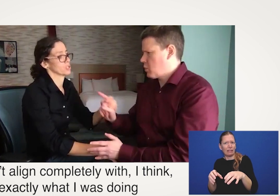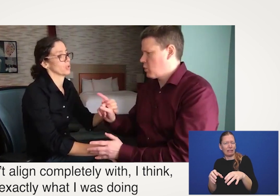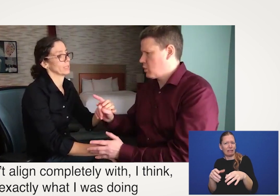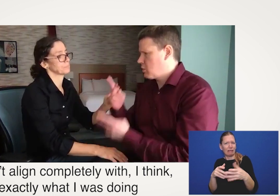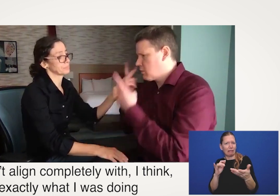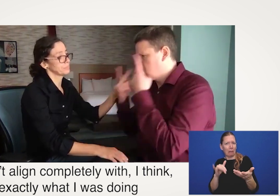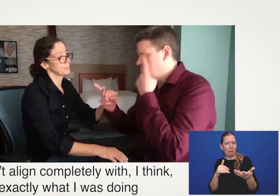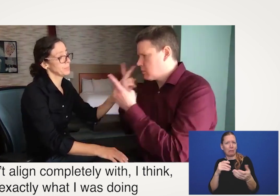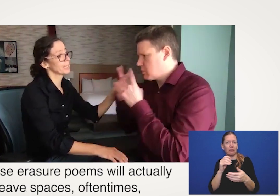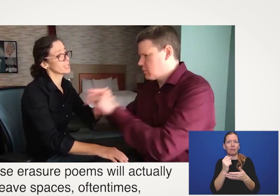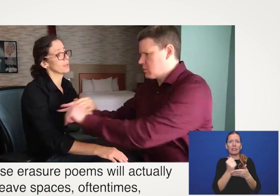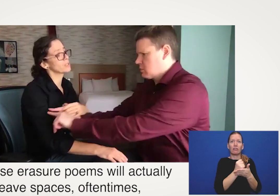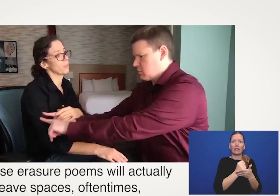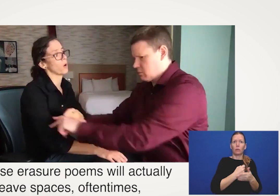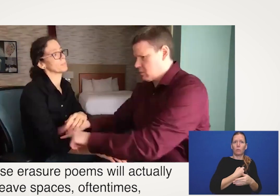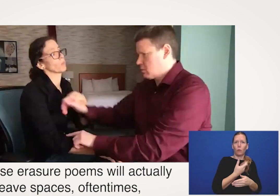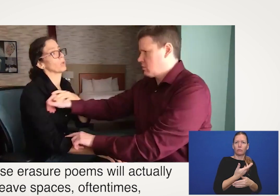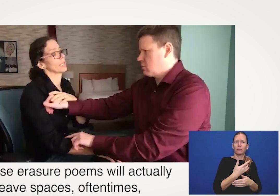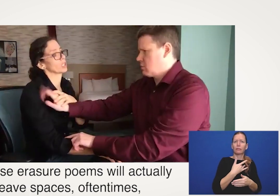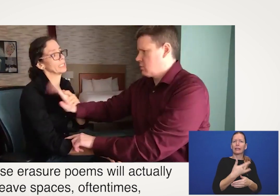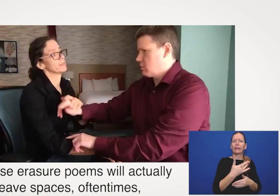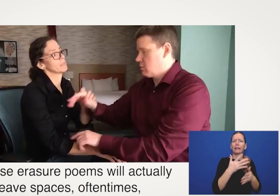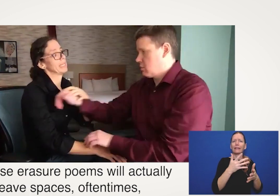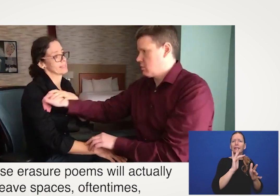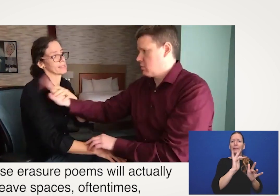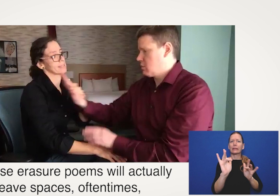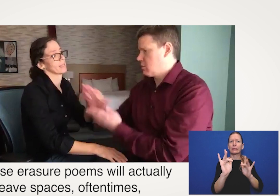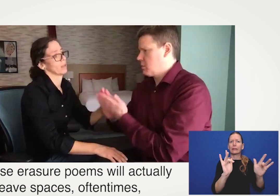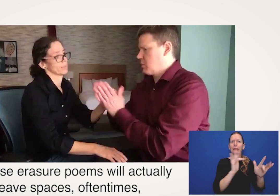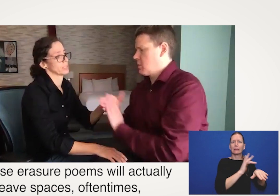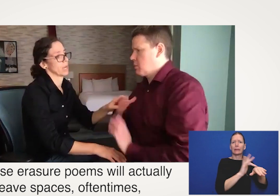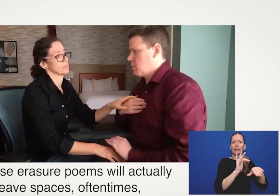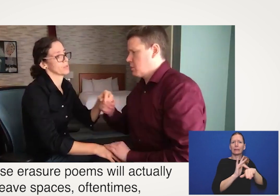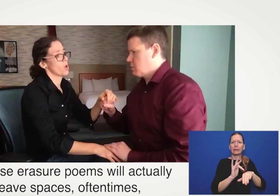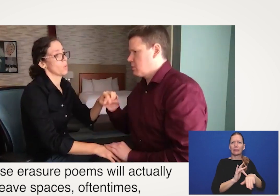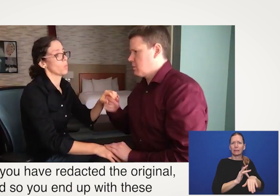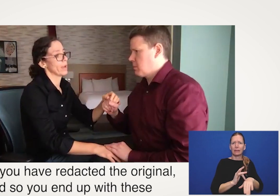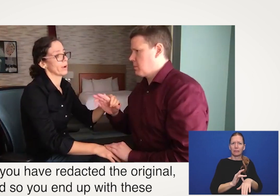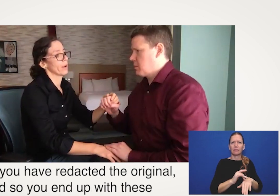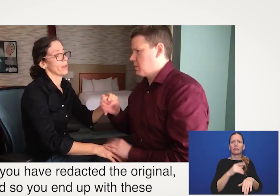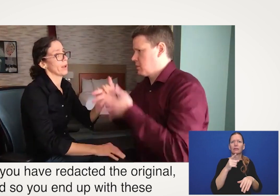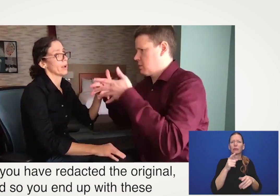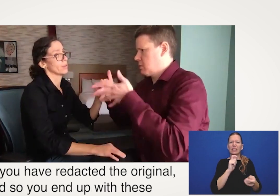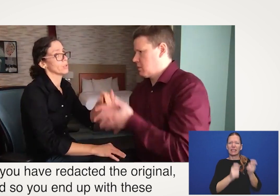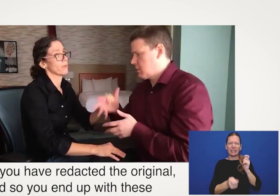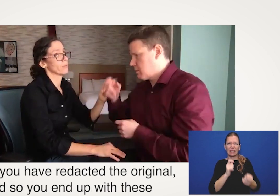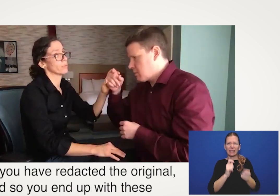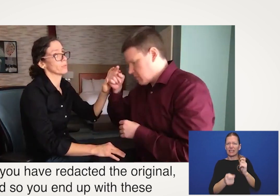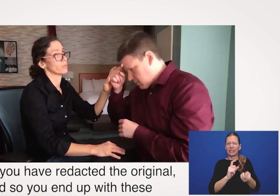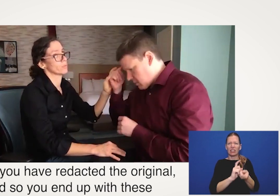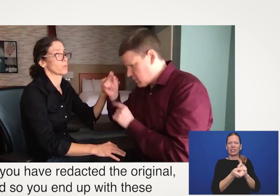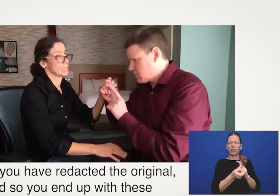what I was doing. Because erasure poems will actually leave spaces, oftentimes, where you